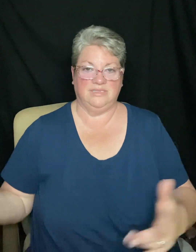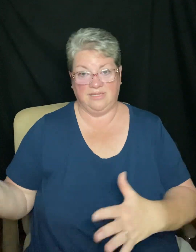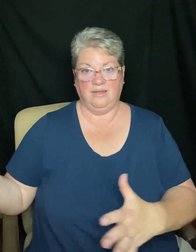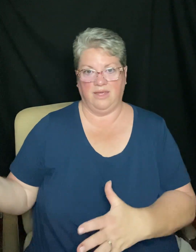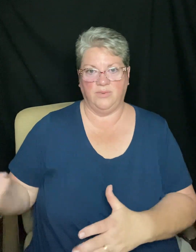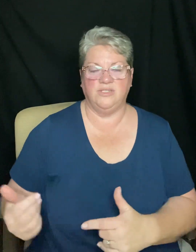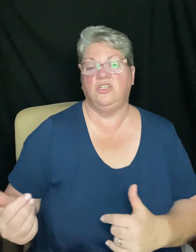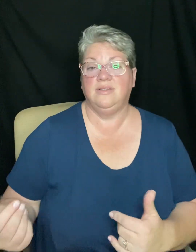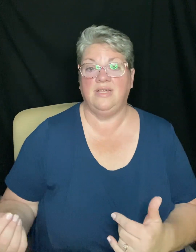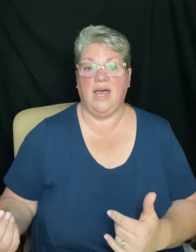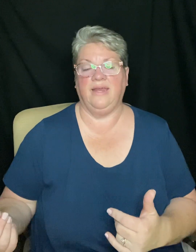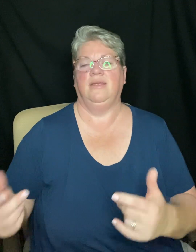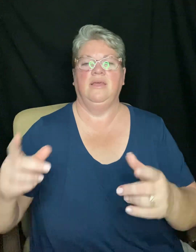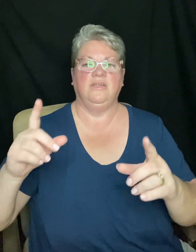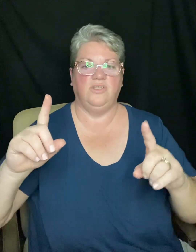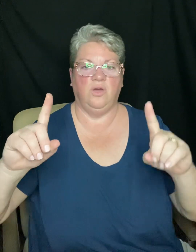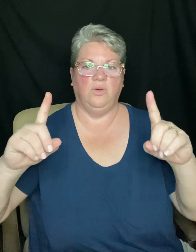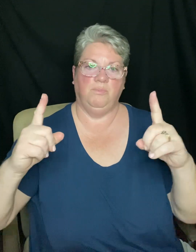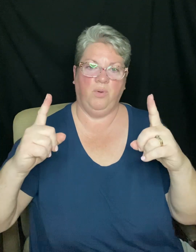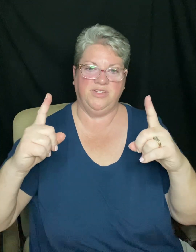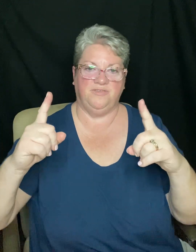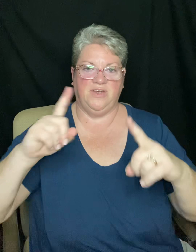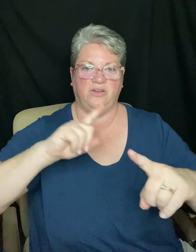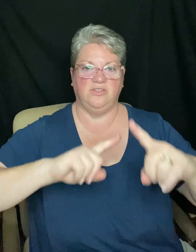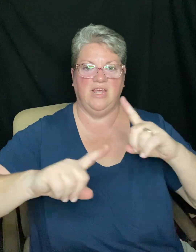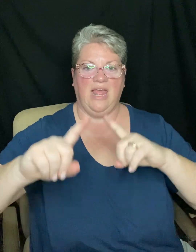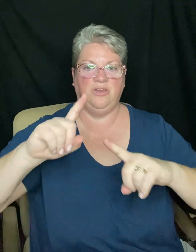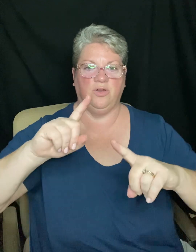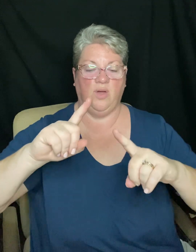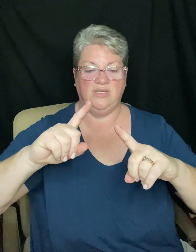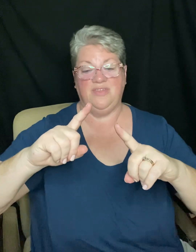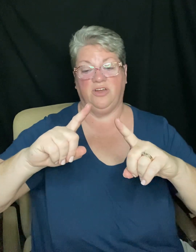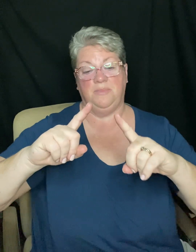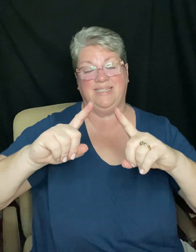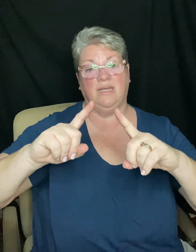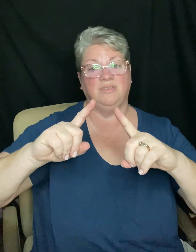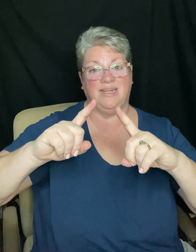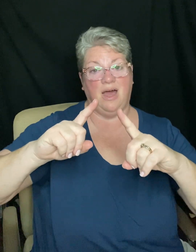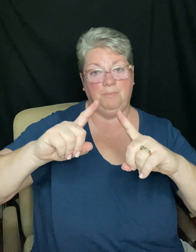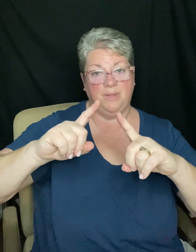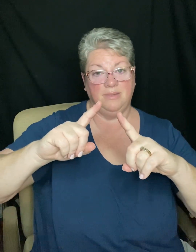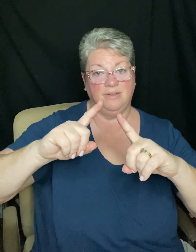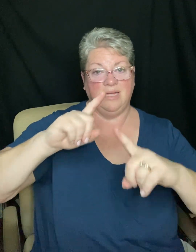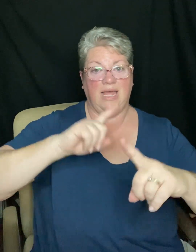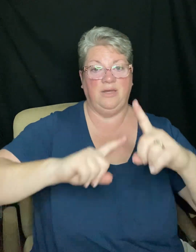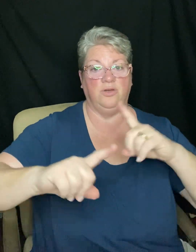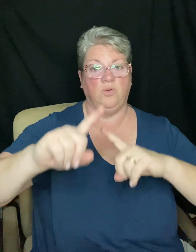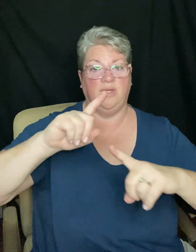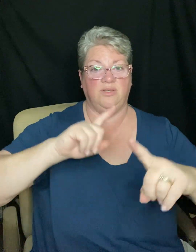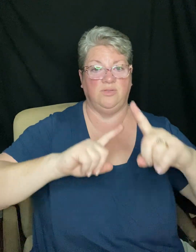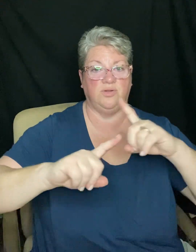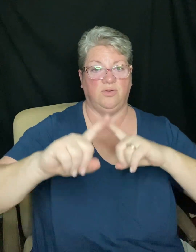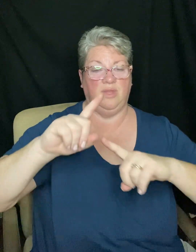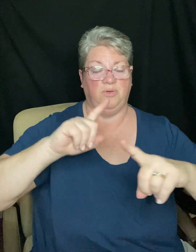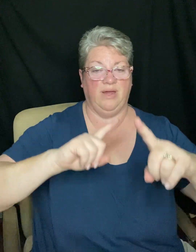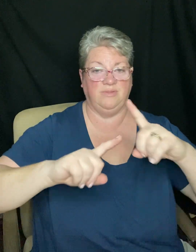sign language. Sign. So pointer fingers, and they're going to be tilted up, and you're going to circle them around each